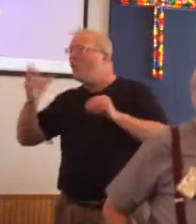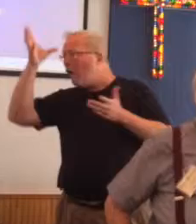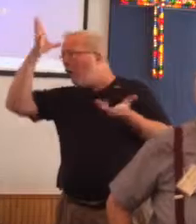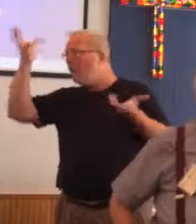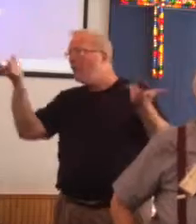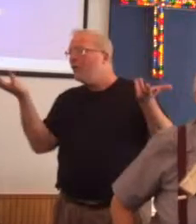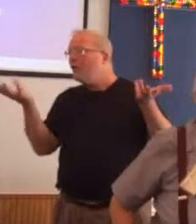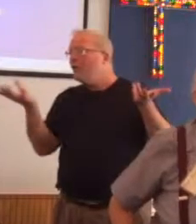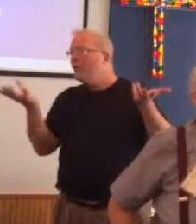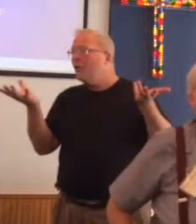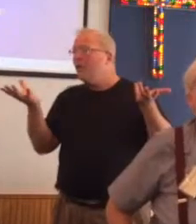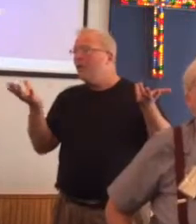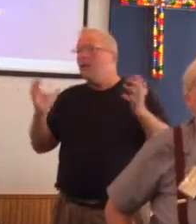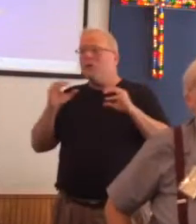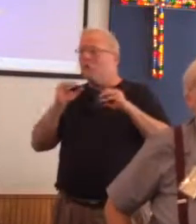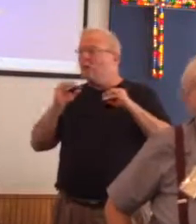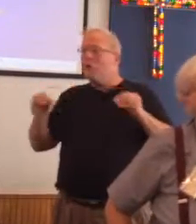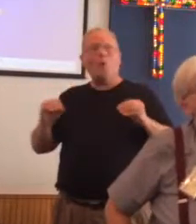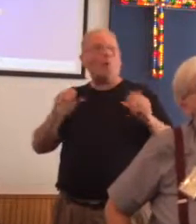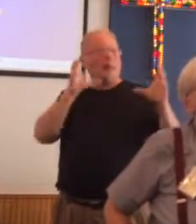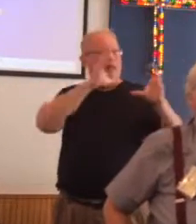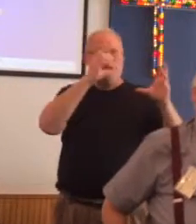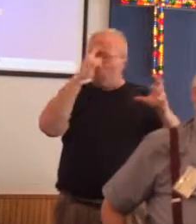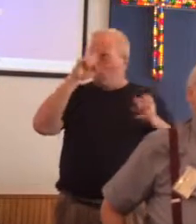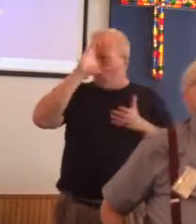and sleeping in the harvest shed,